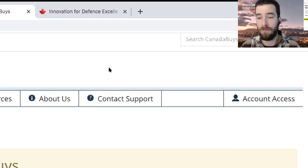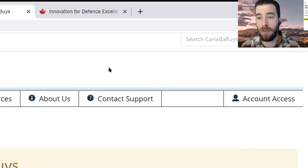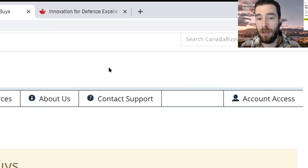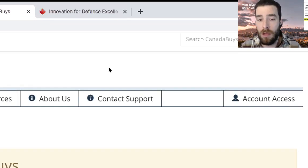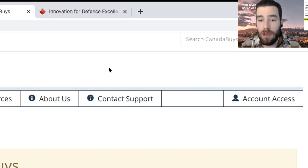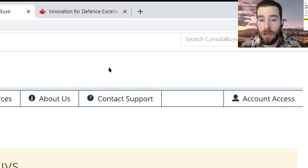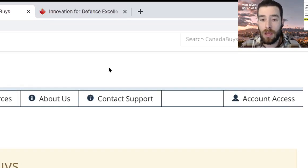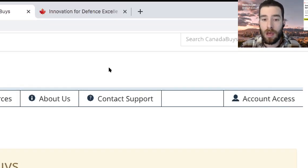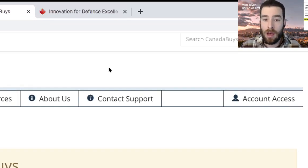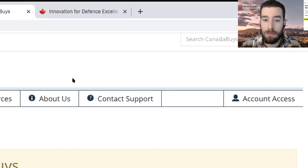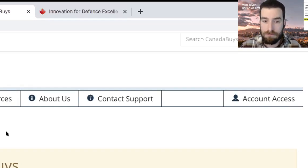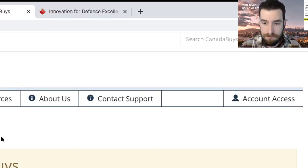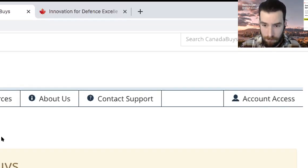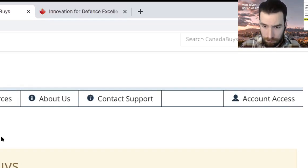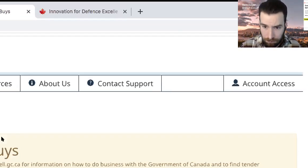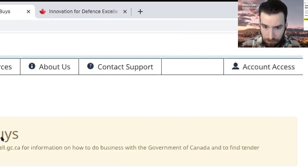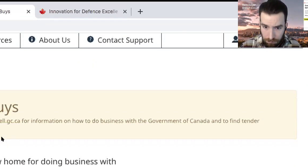system.